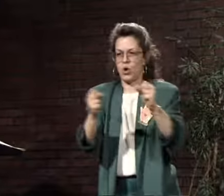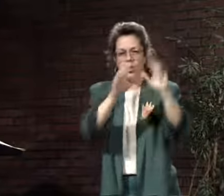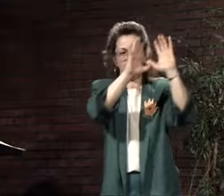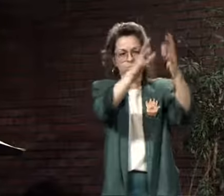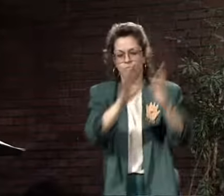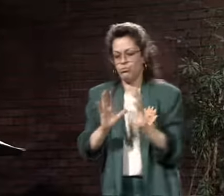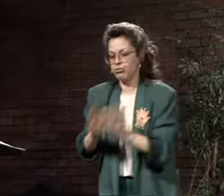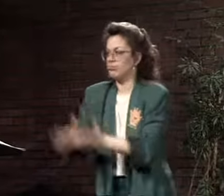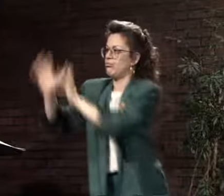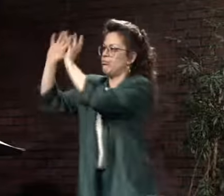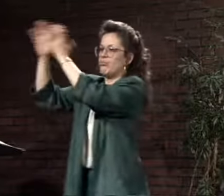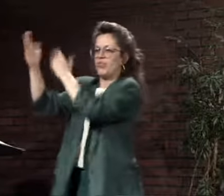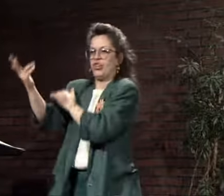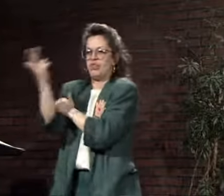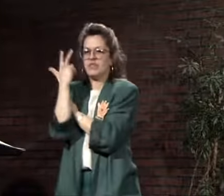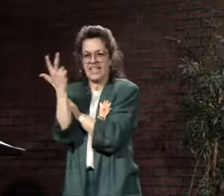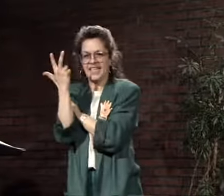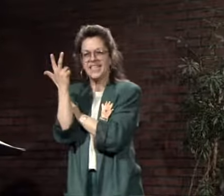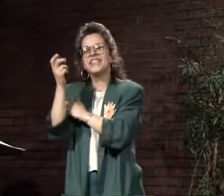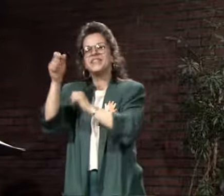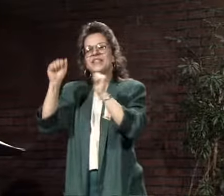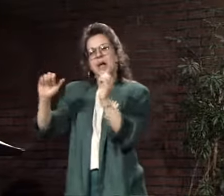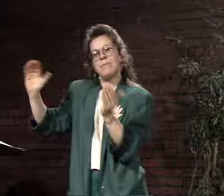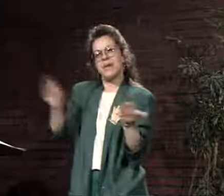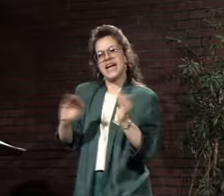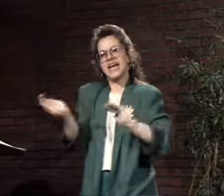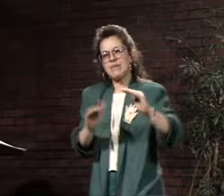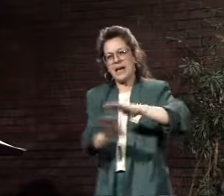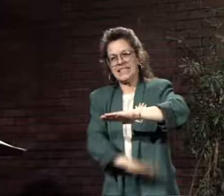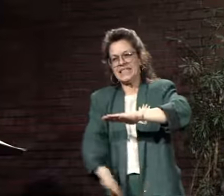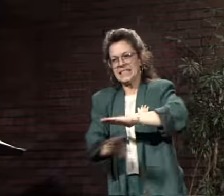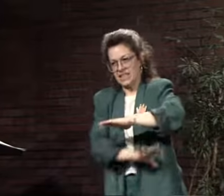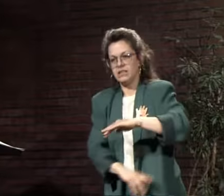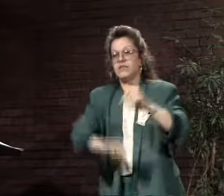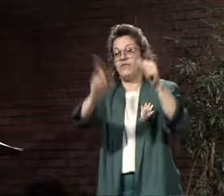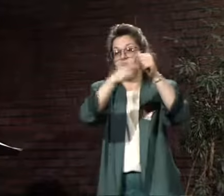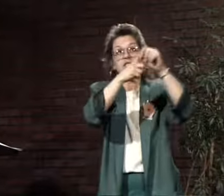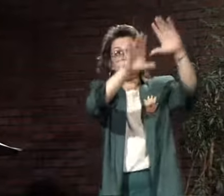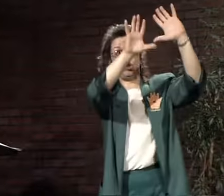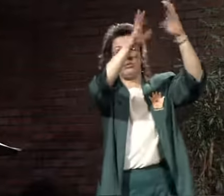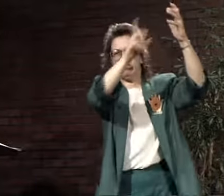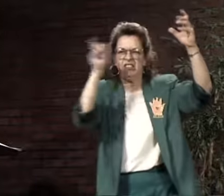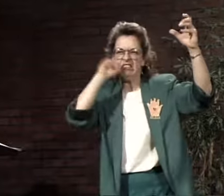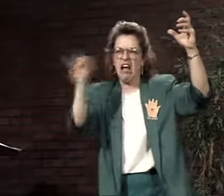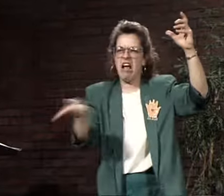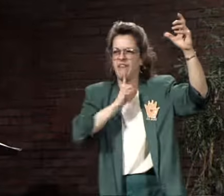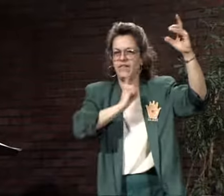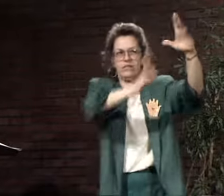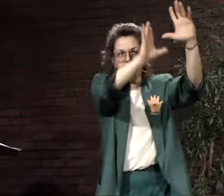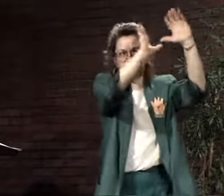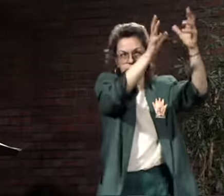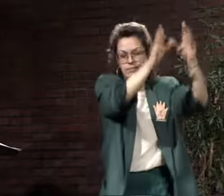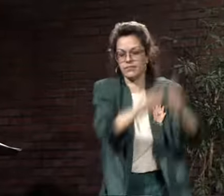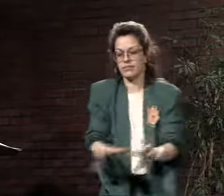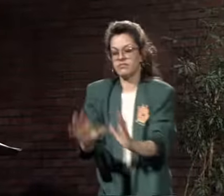from the range of hearing for being deaf, I'm going to compare all the basics of it. Deaf for the first